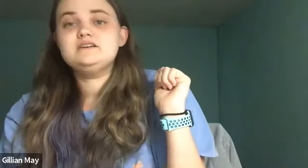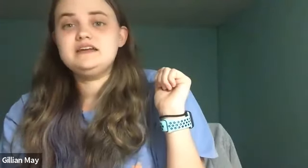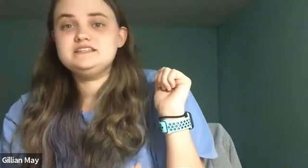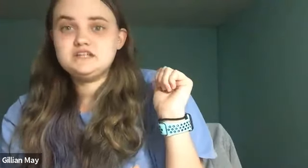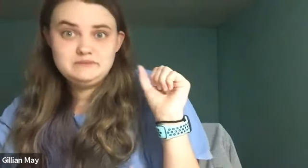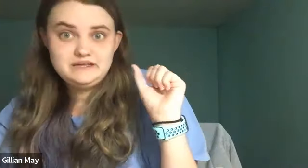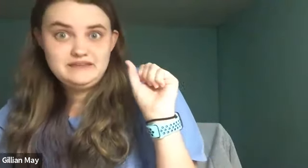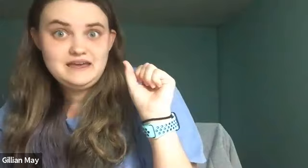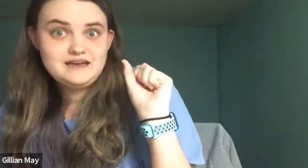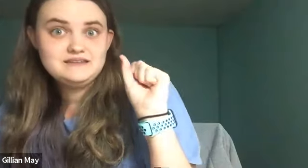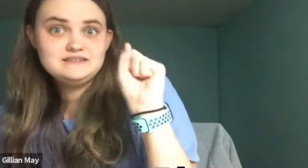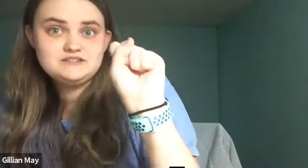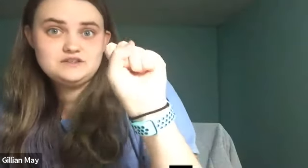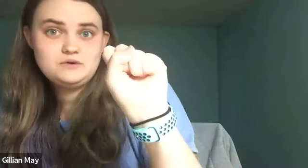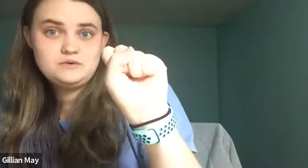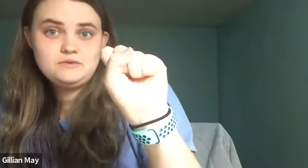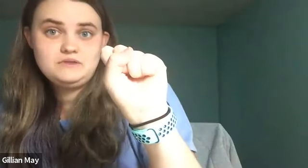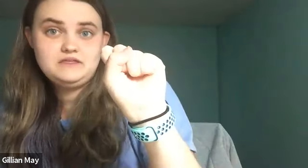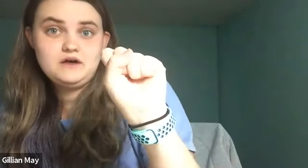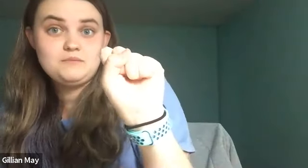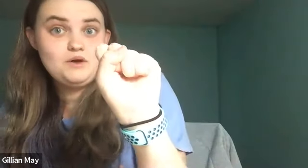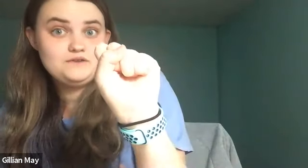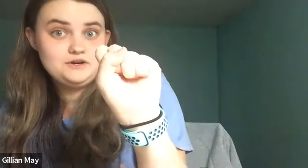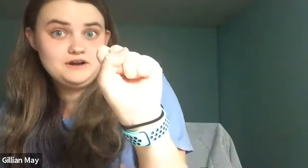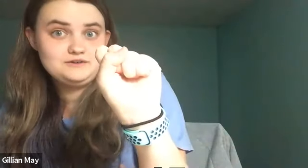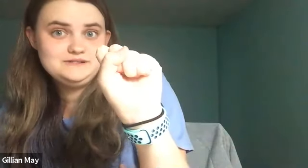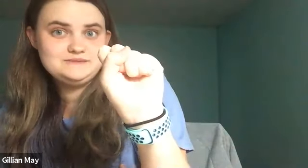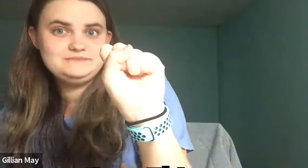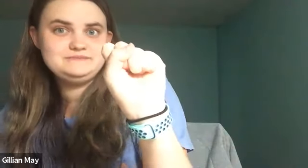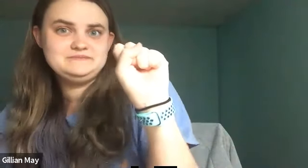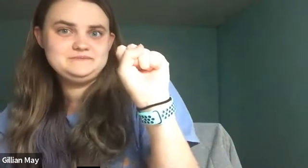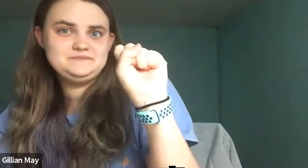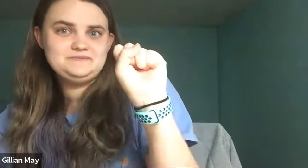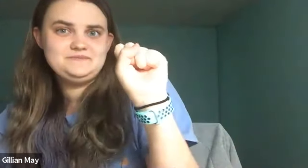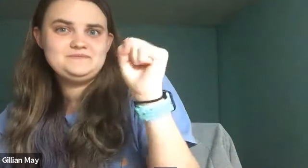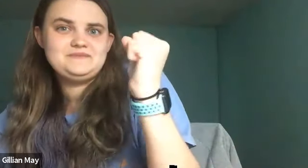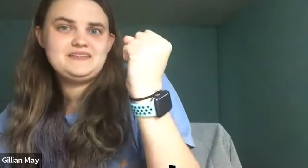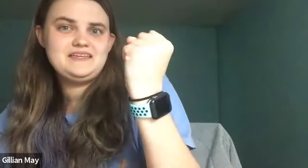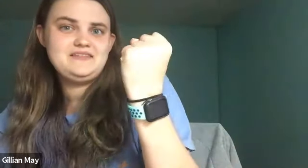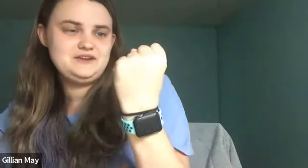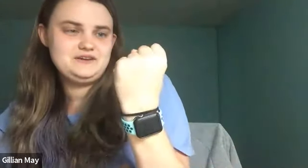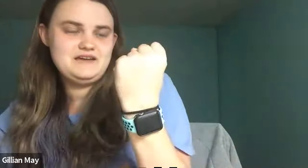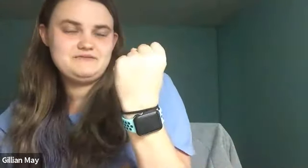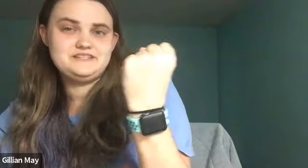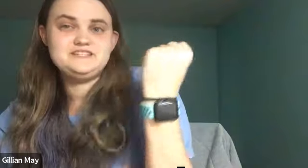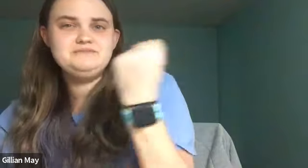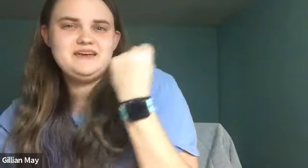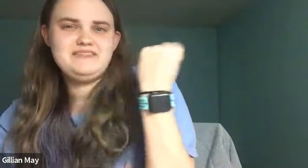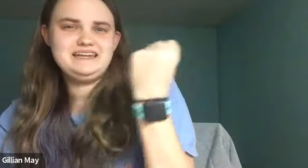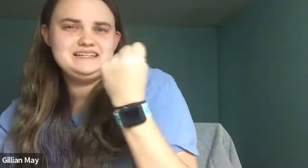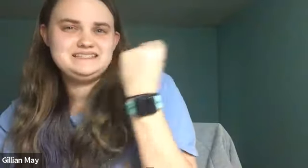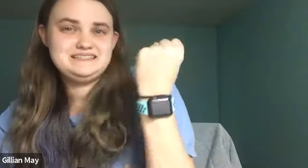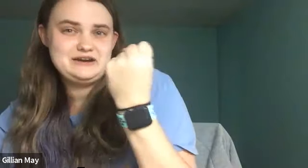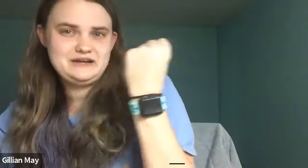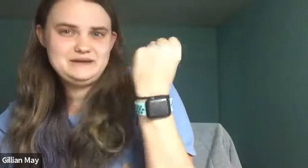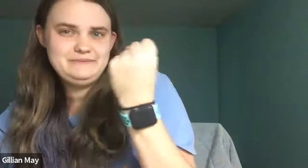Saturday is going to be the S, so the thumb over your knuckles. And then you're going to have facing you, and then Saturday.